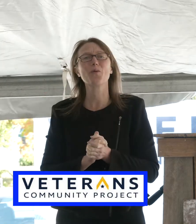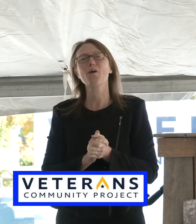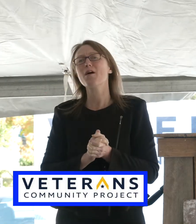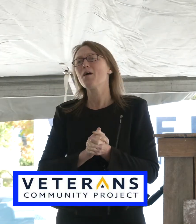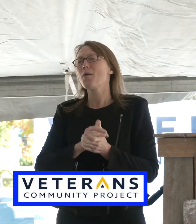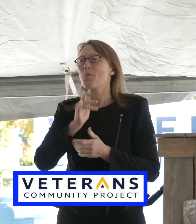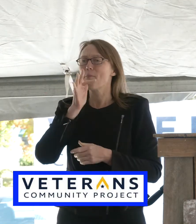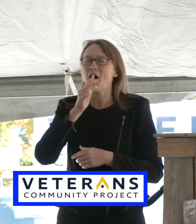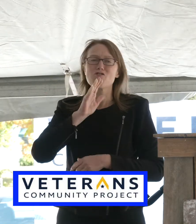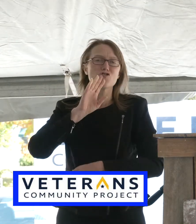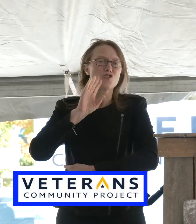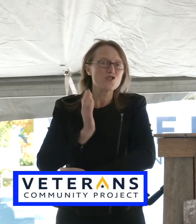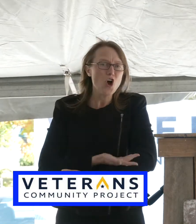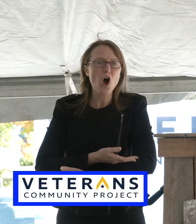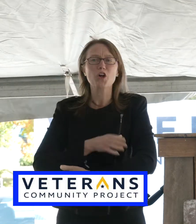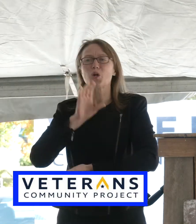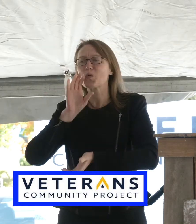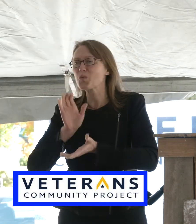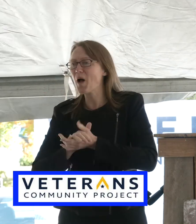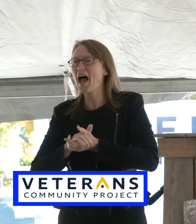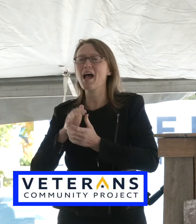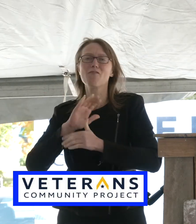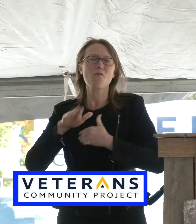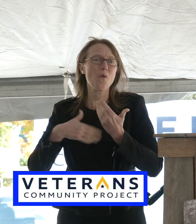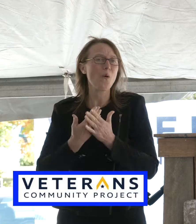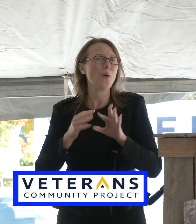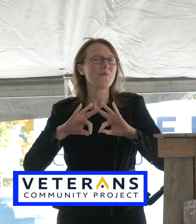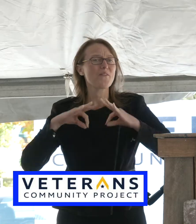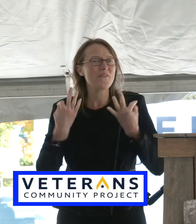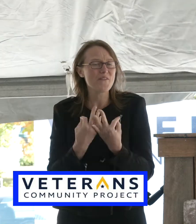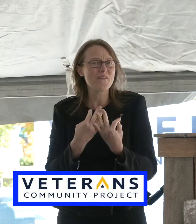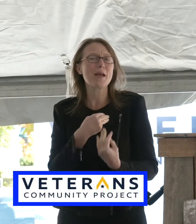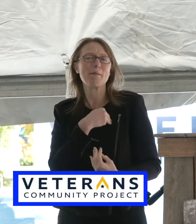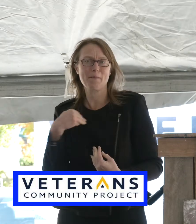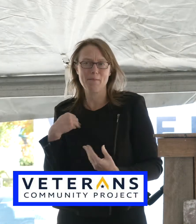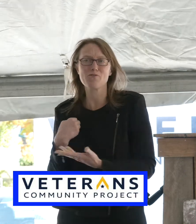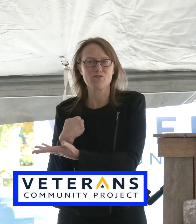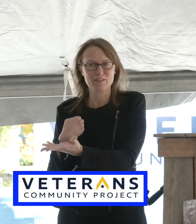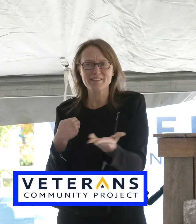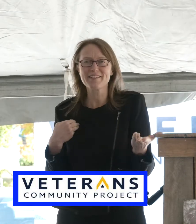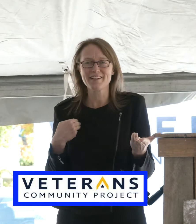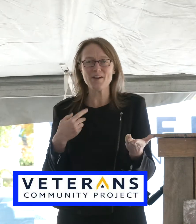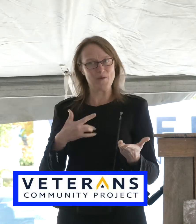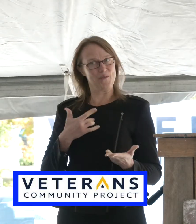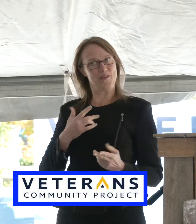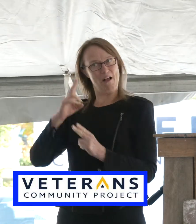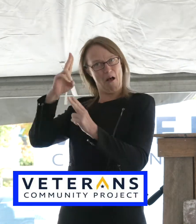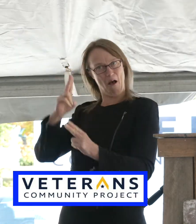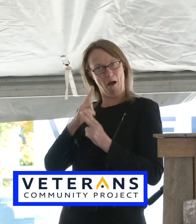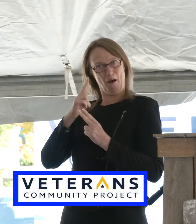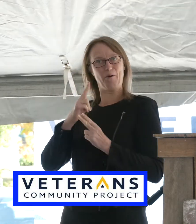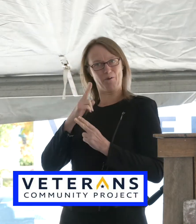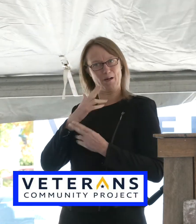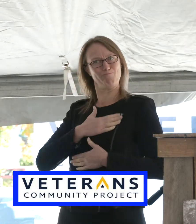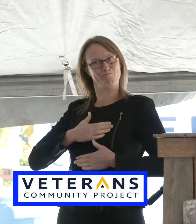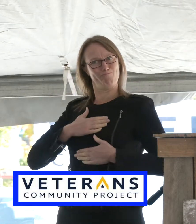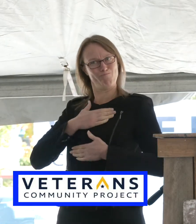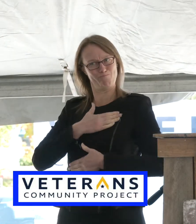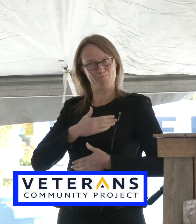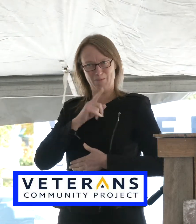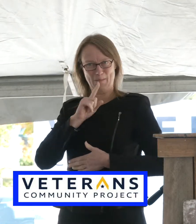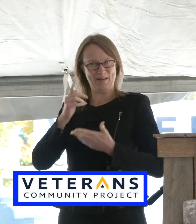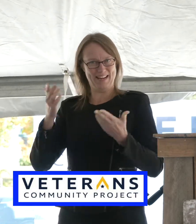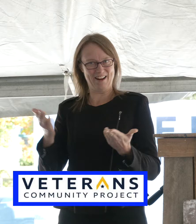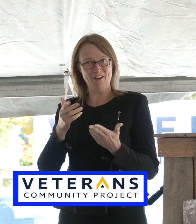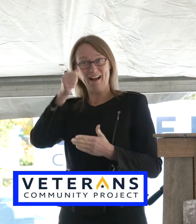the daughters, it's all of our family members. So it is an honor and privilege to be the 57th Governor of the state of Missouri. God bless you,